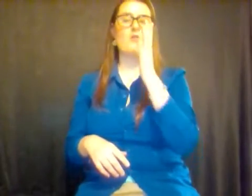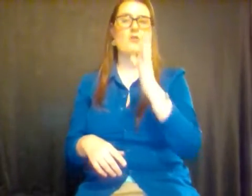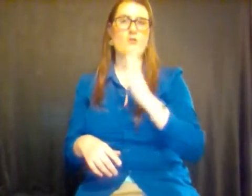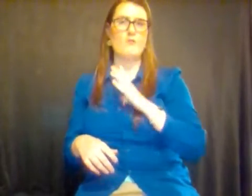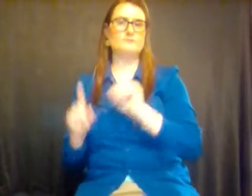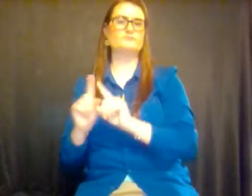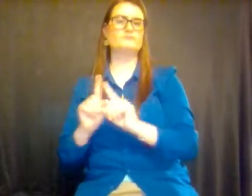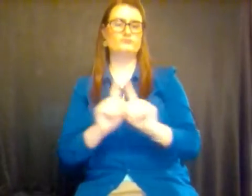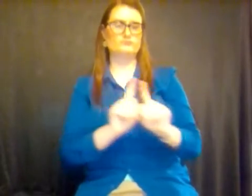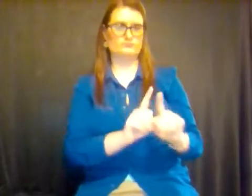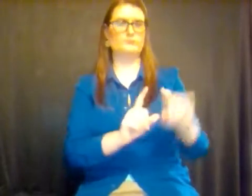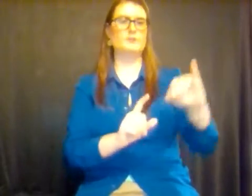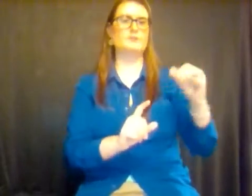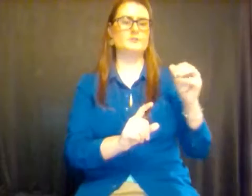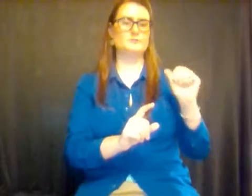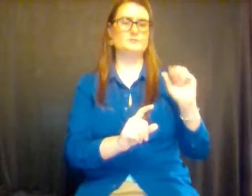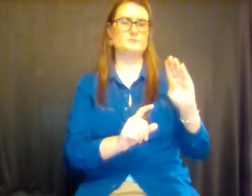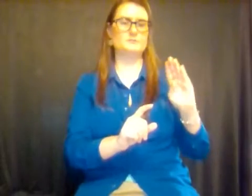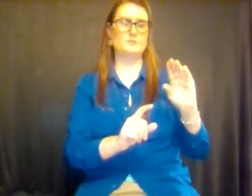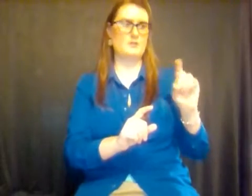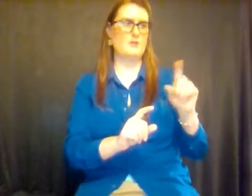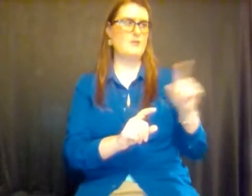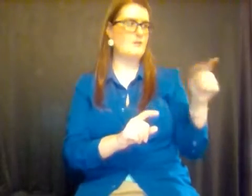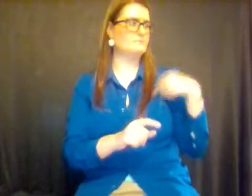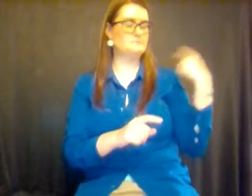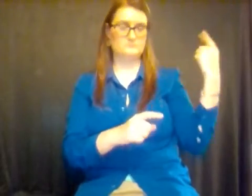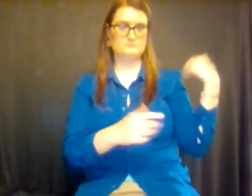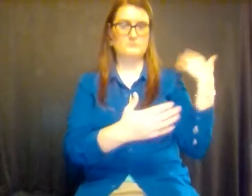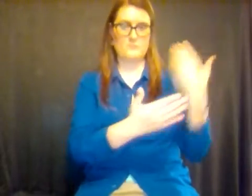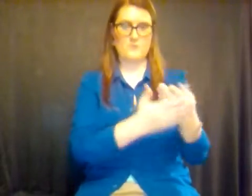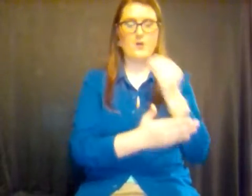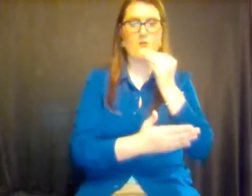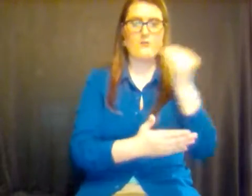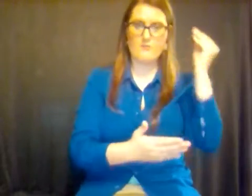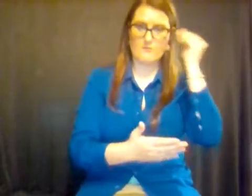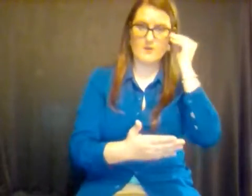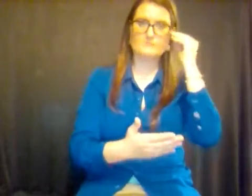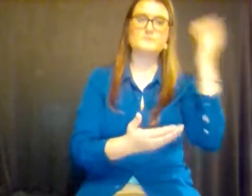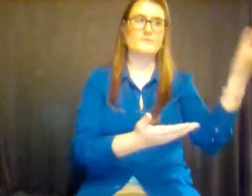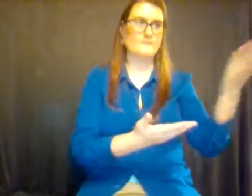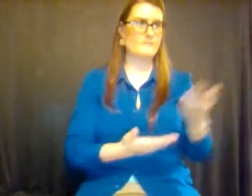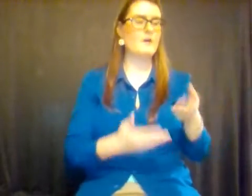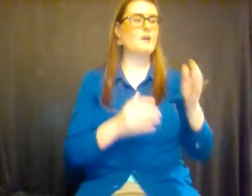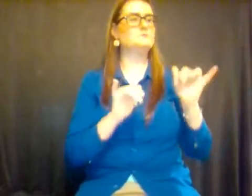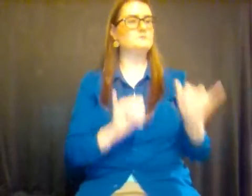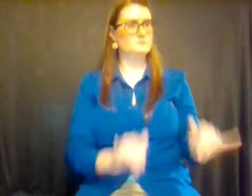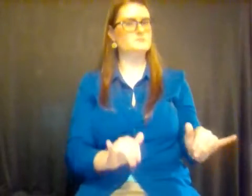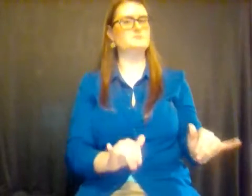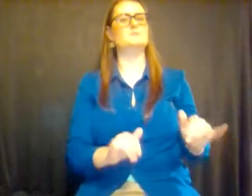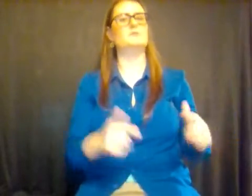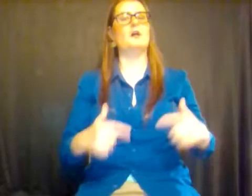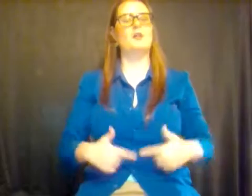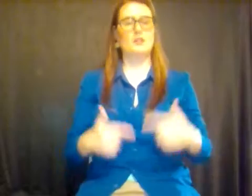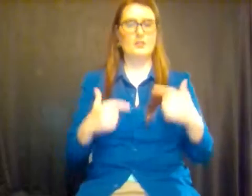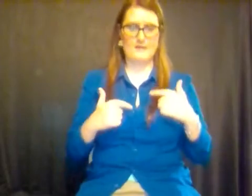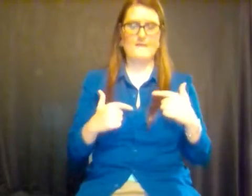Jacob. It was the first time he'd ever seen his nephew, and he invited him to stay and help with the sheep. Jacob agreed at once. A